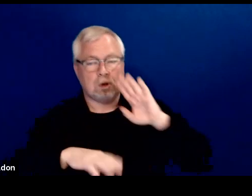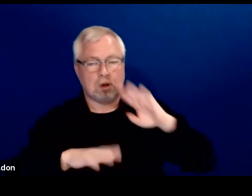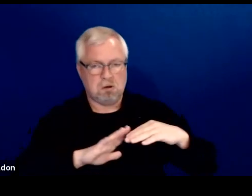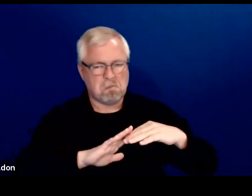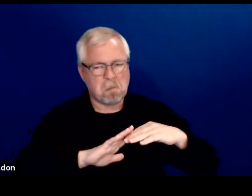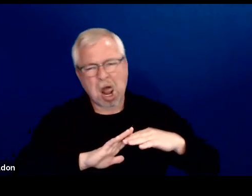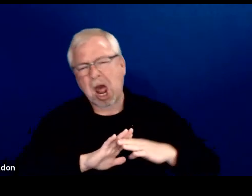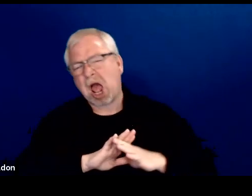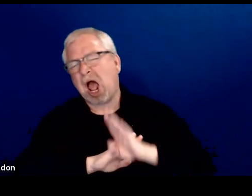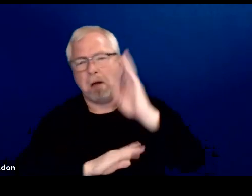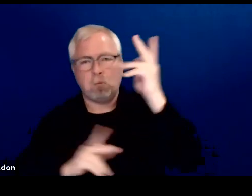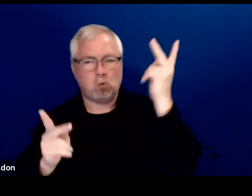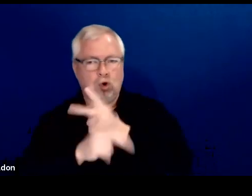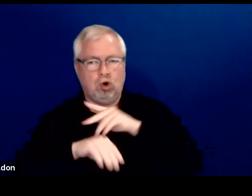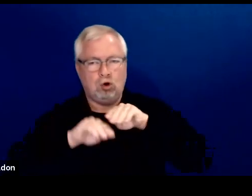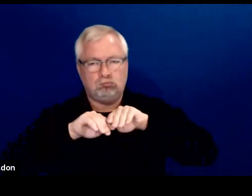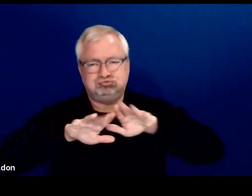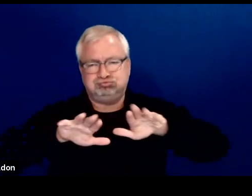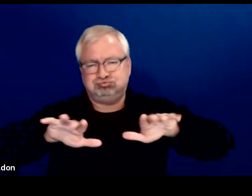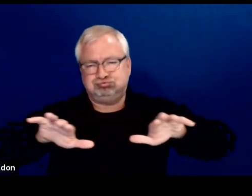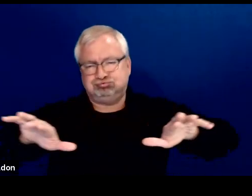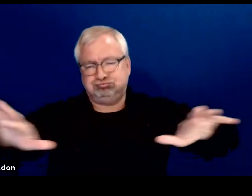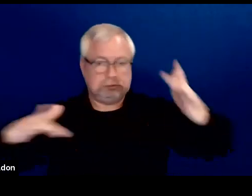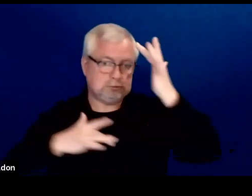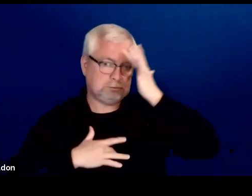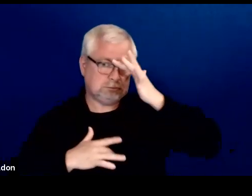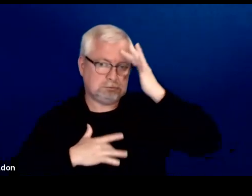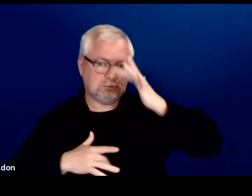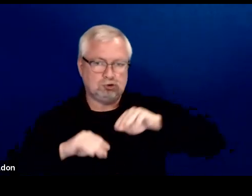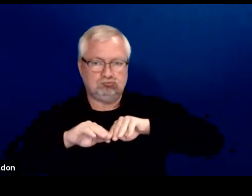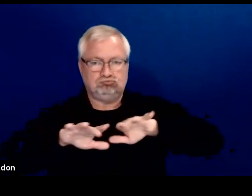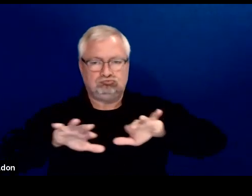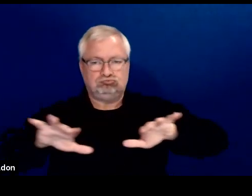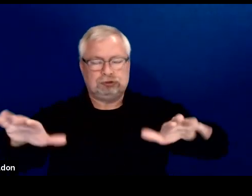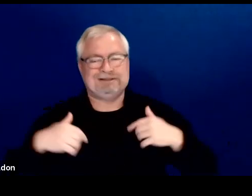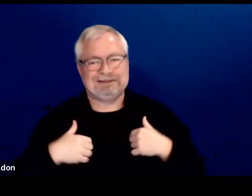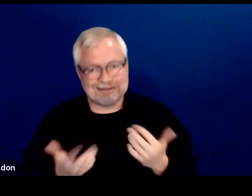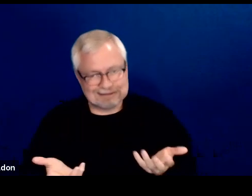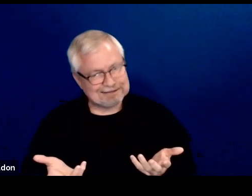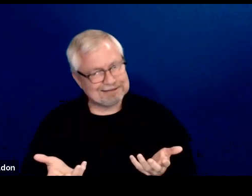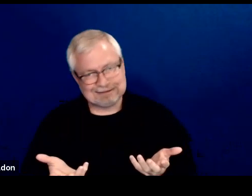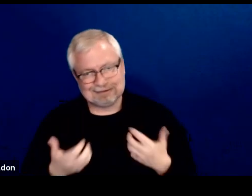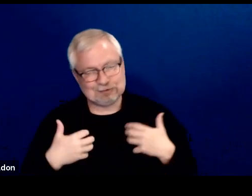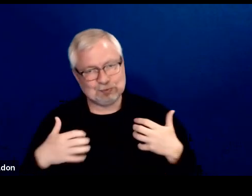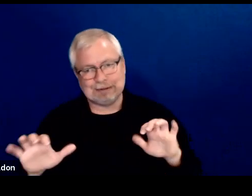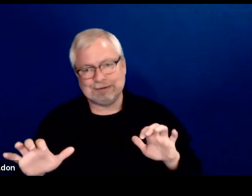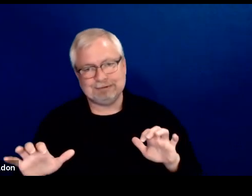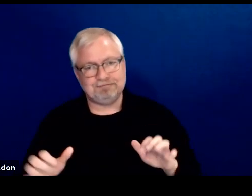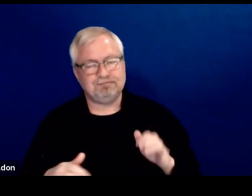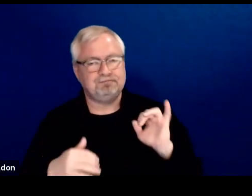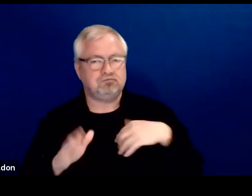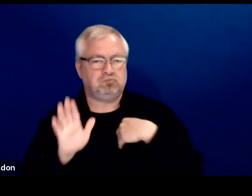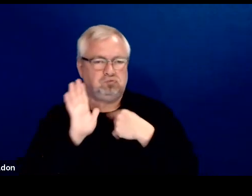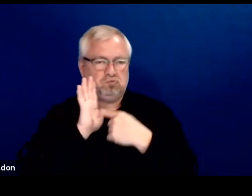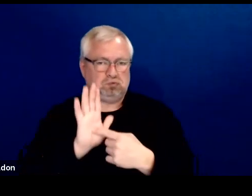go up. And that's what the modeling shows. But the next slide shows you what our next 2 weeks will get